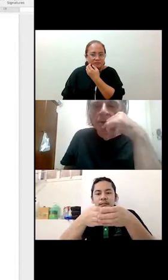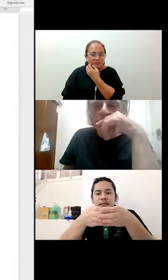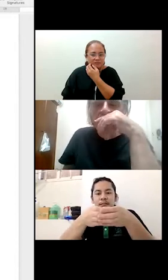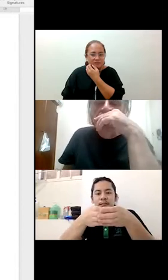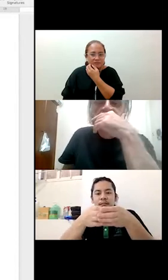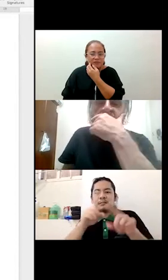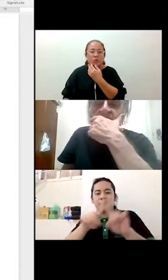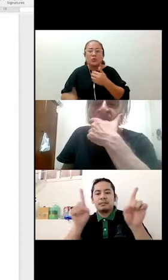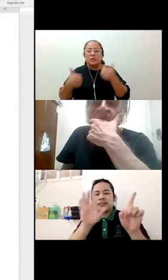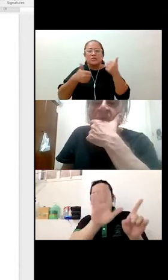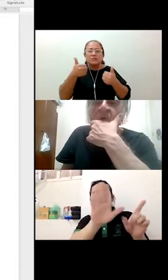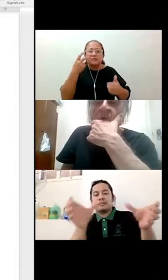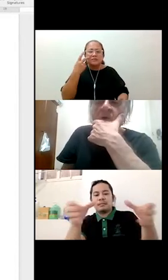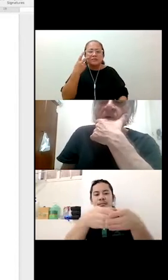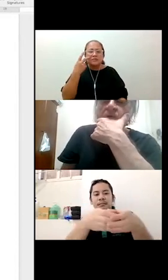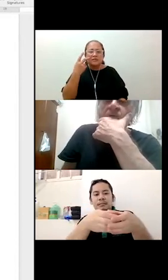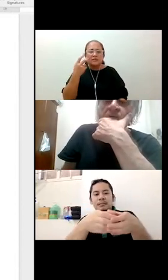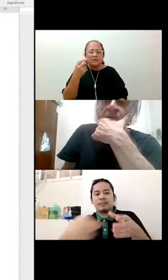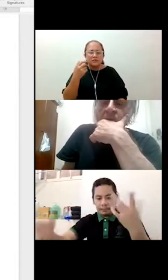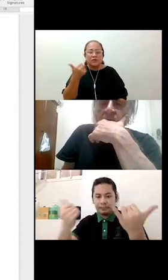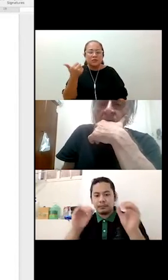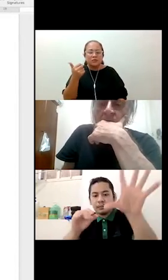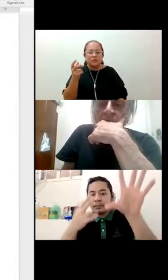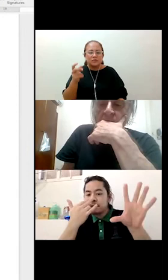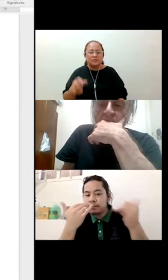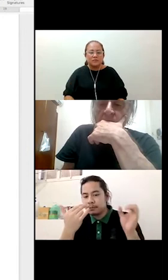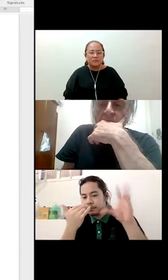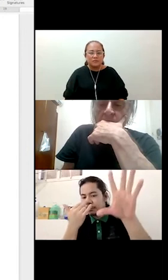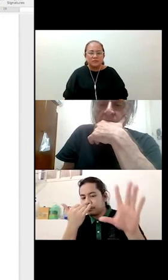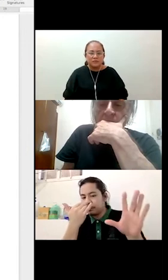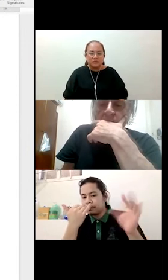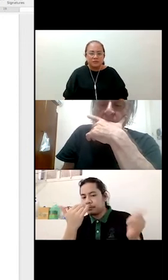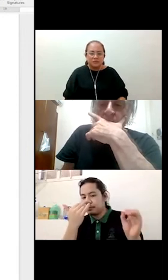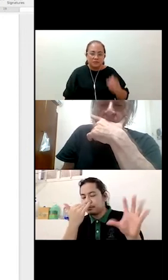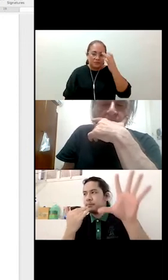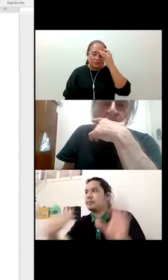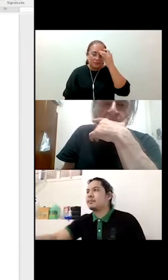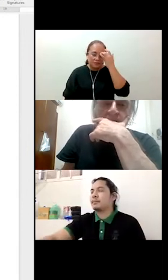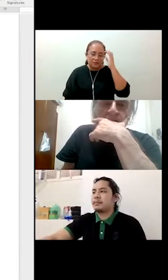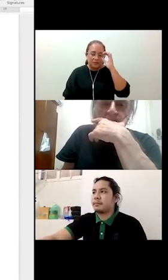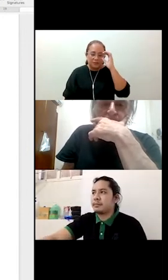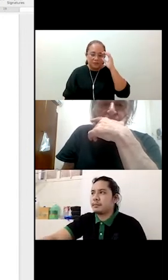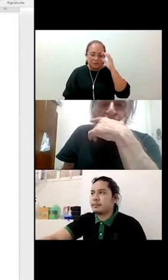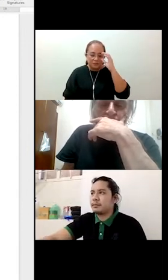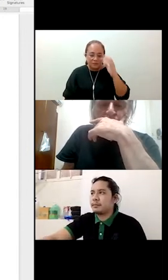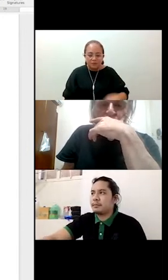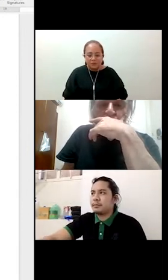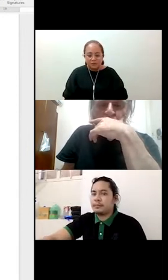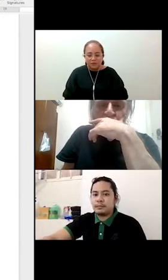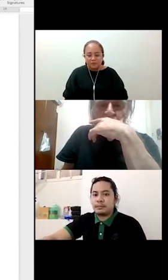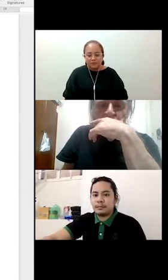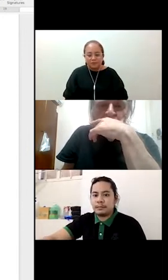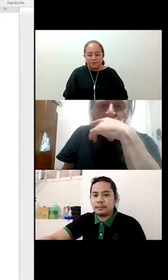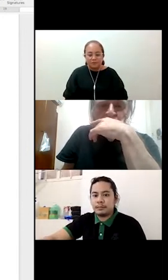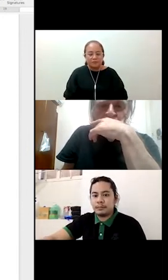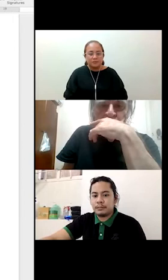Okay, which one? So Go ahead the and other show. group has, okay, I'll put it up. It's Nat's group. They show the other